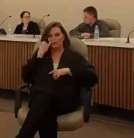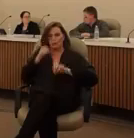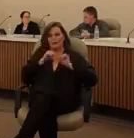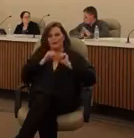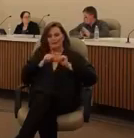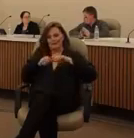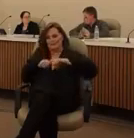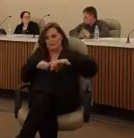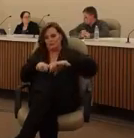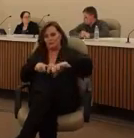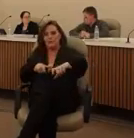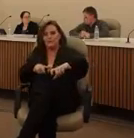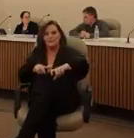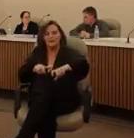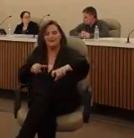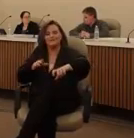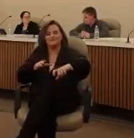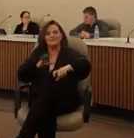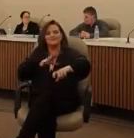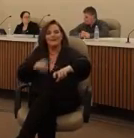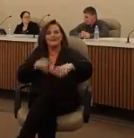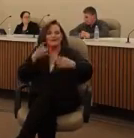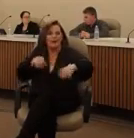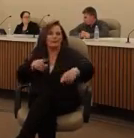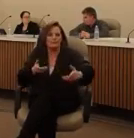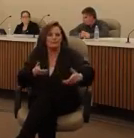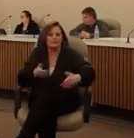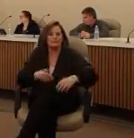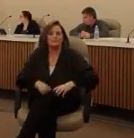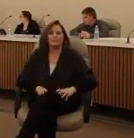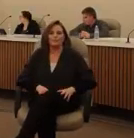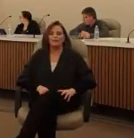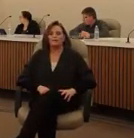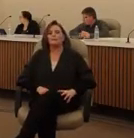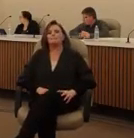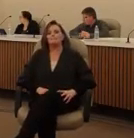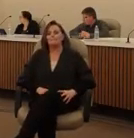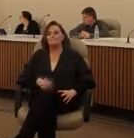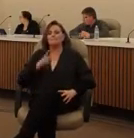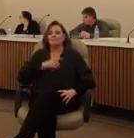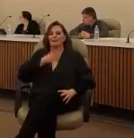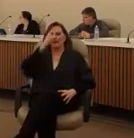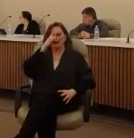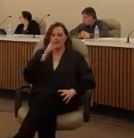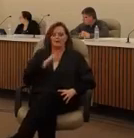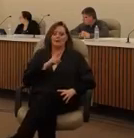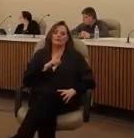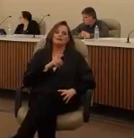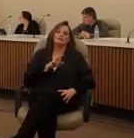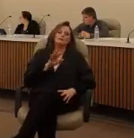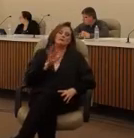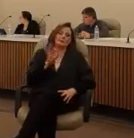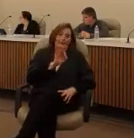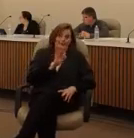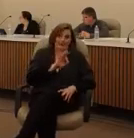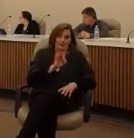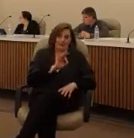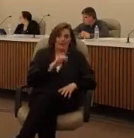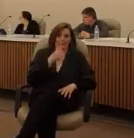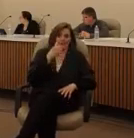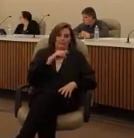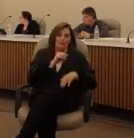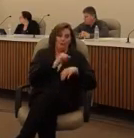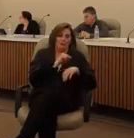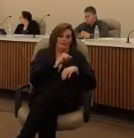Any other thoughts on the hours of operation? I think the 9 a.m. for deliveries is